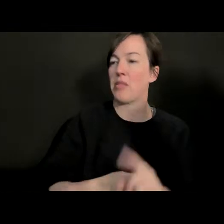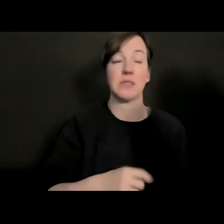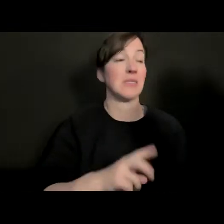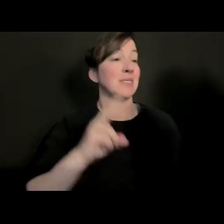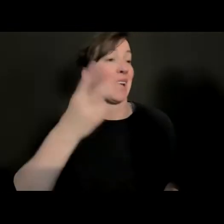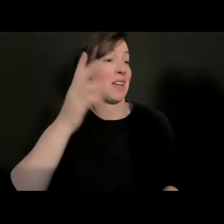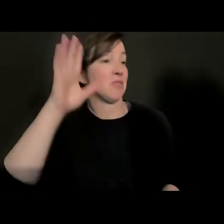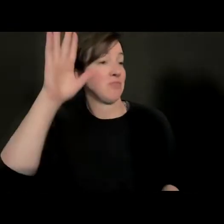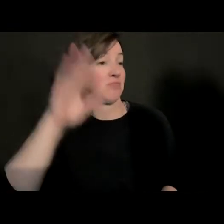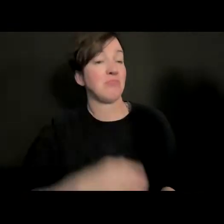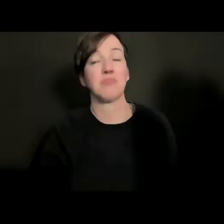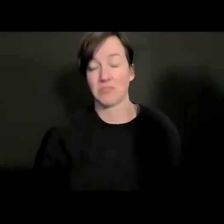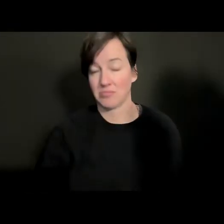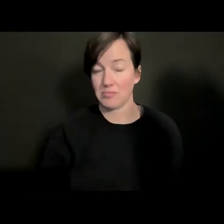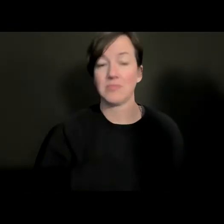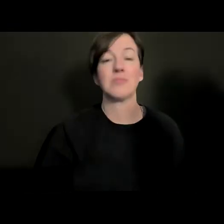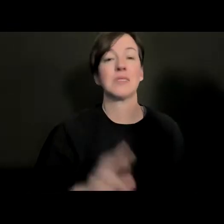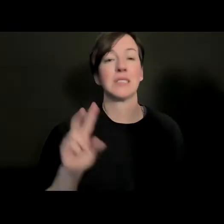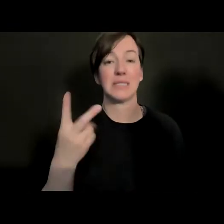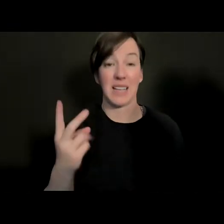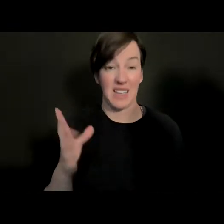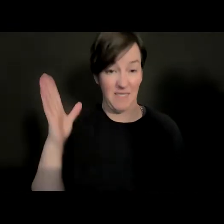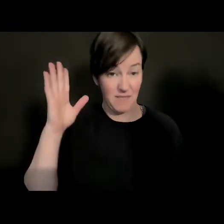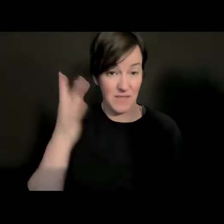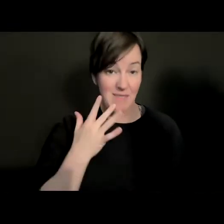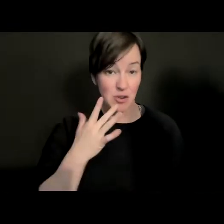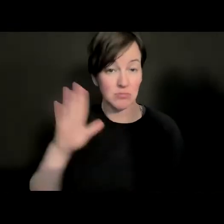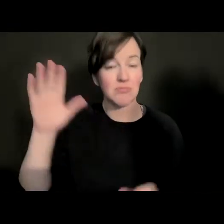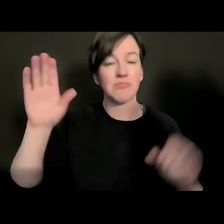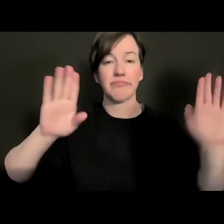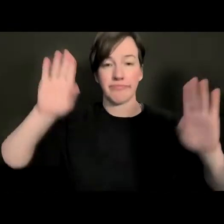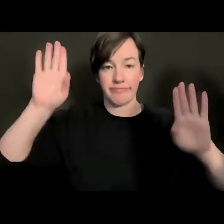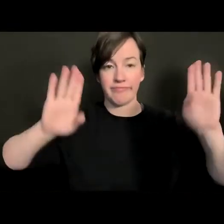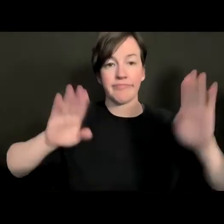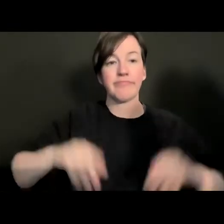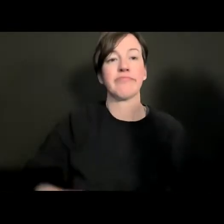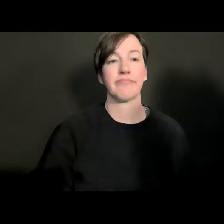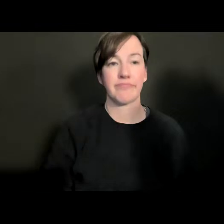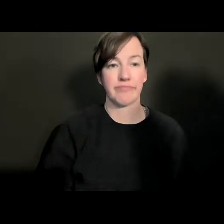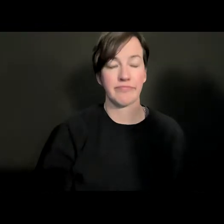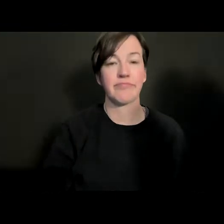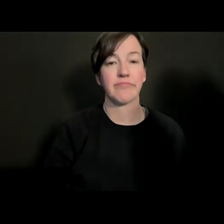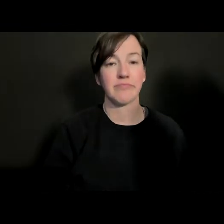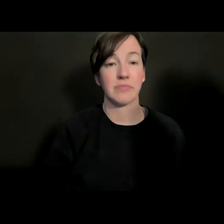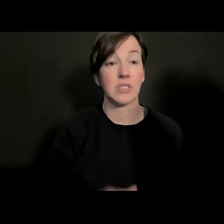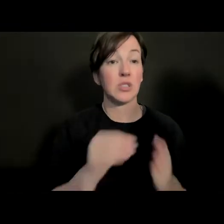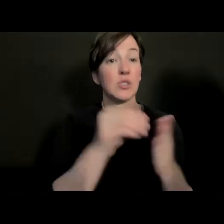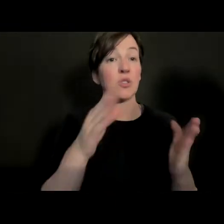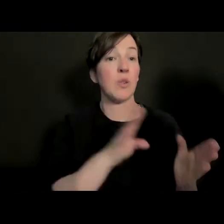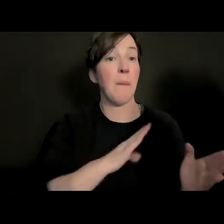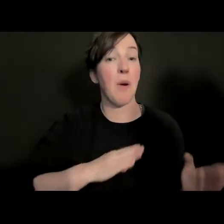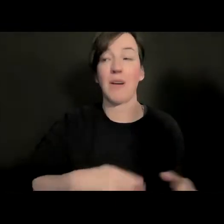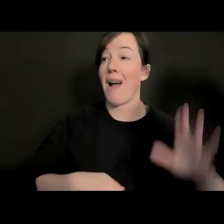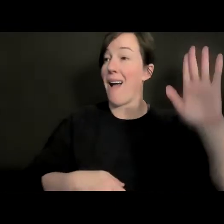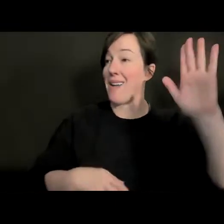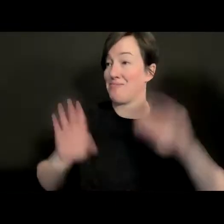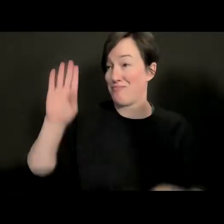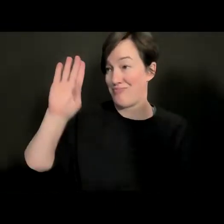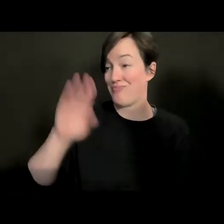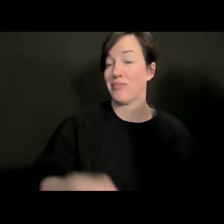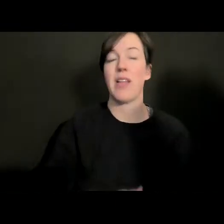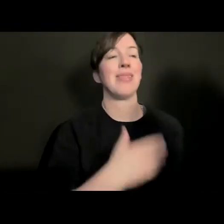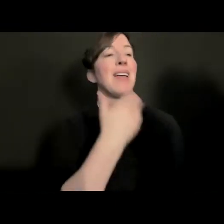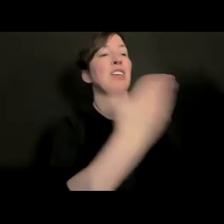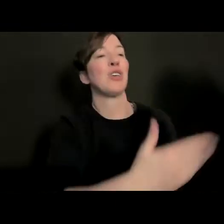Okay, we have a motion and a second. All in favor? Aye. Aye. Board, I mean, the student board. Aye. Thank you.